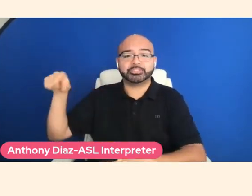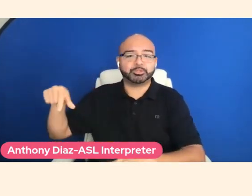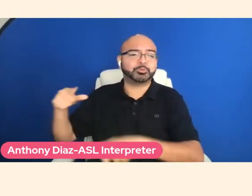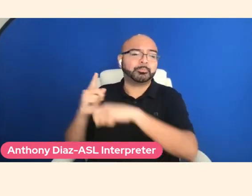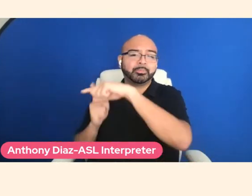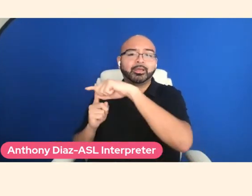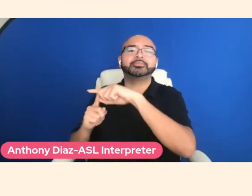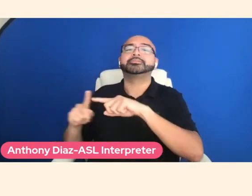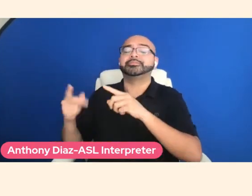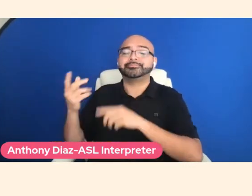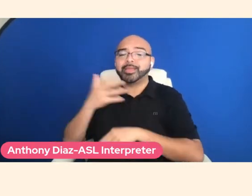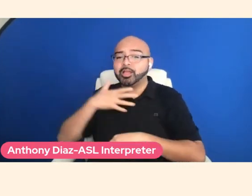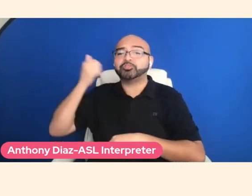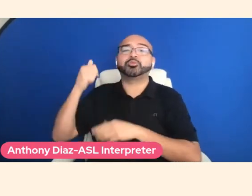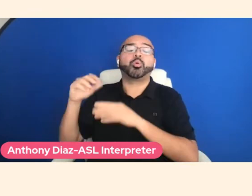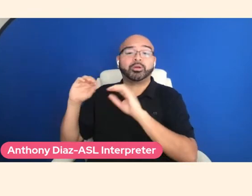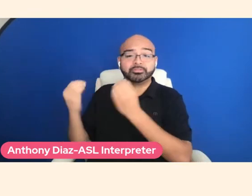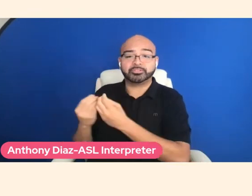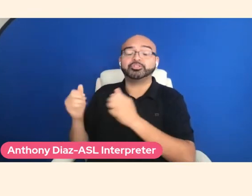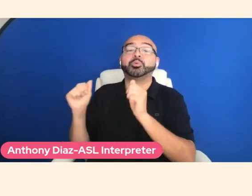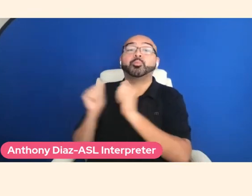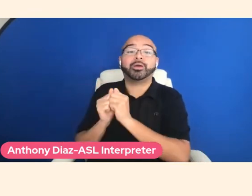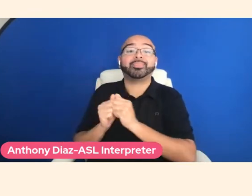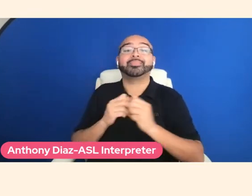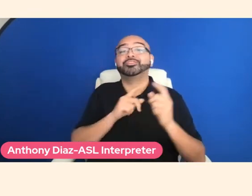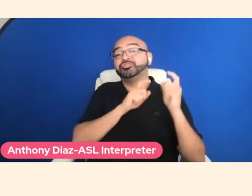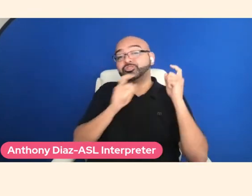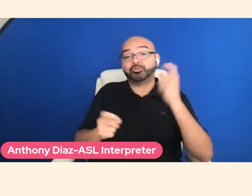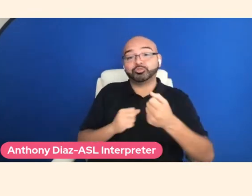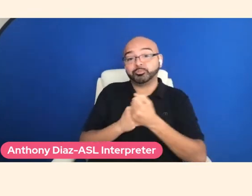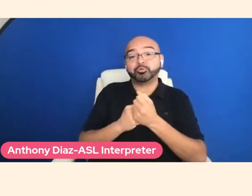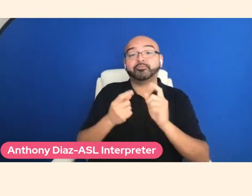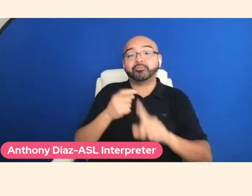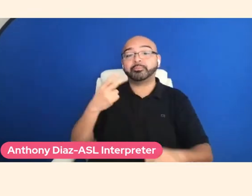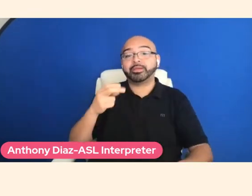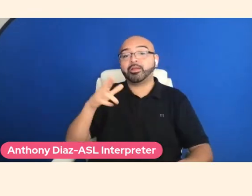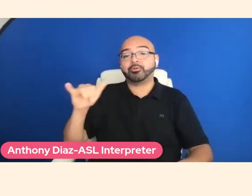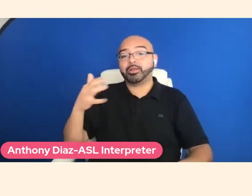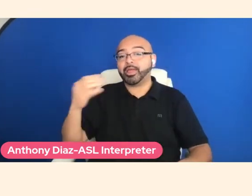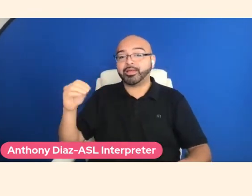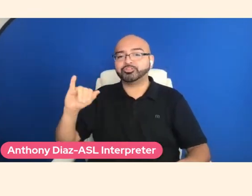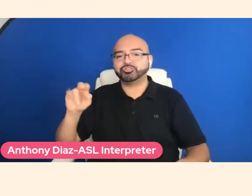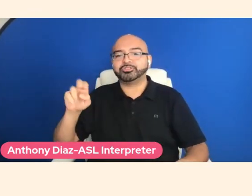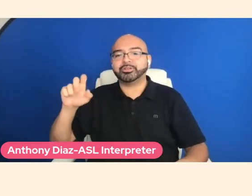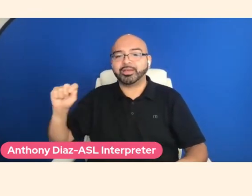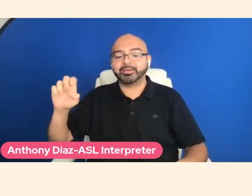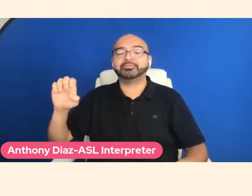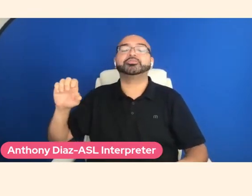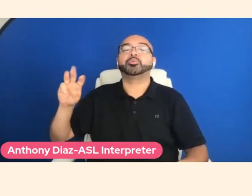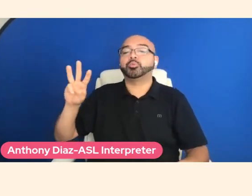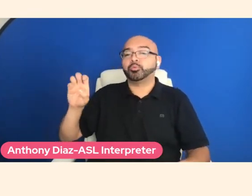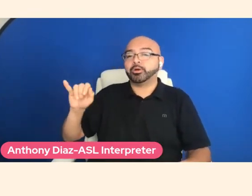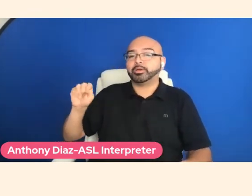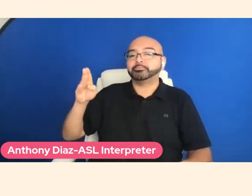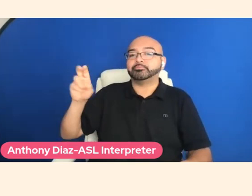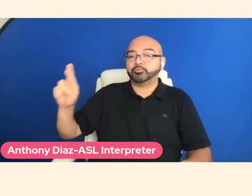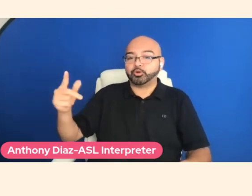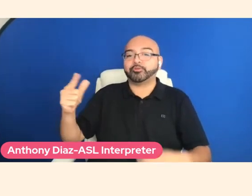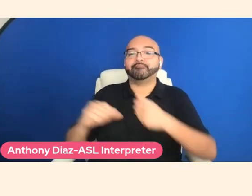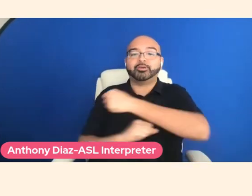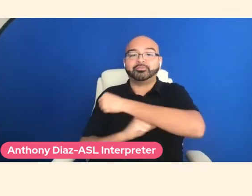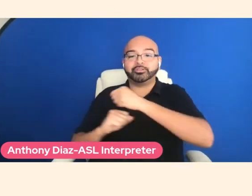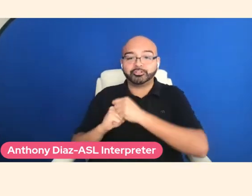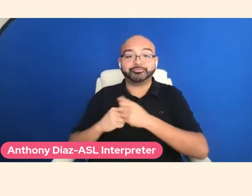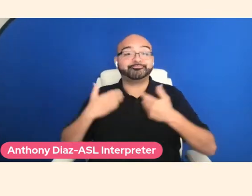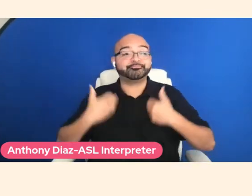in the country, with the generous support of the Harry and Jeanette Weinberg Foundation. For those of you who may be new here, my name is